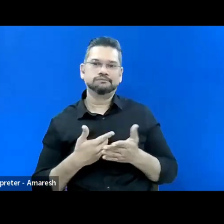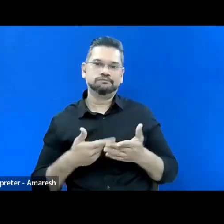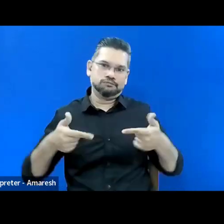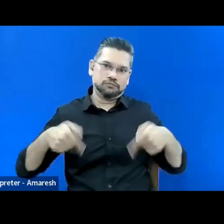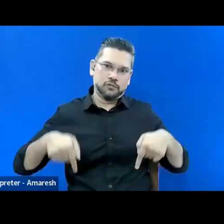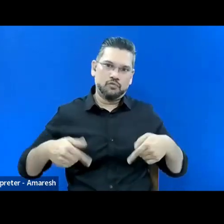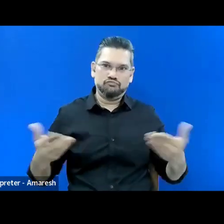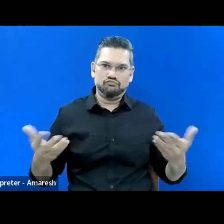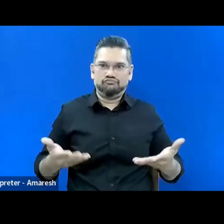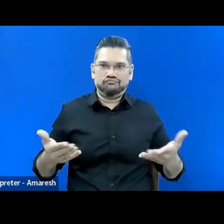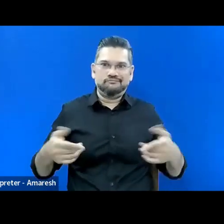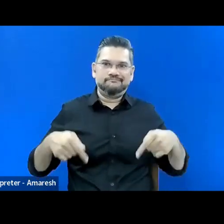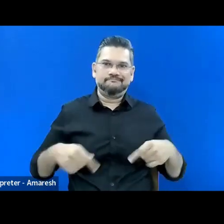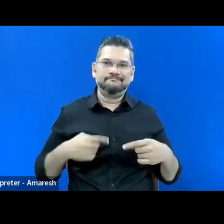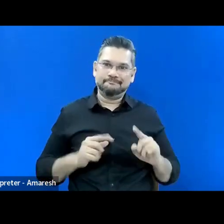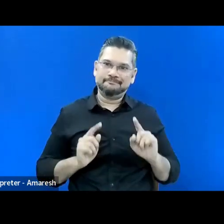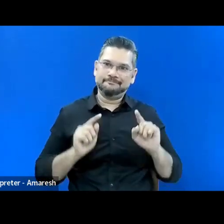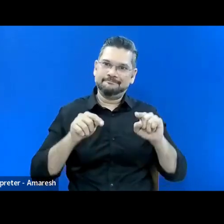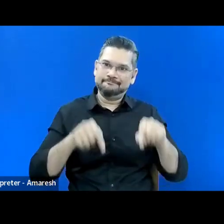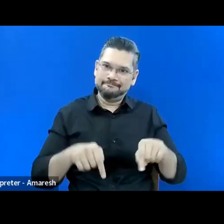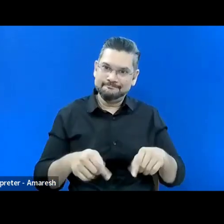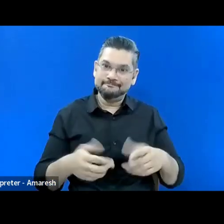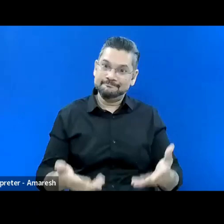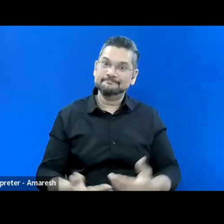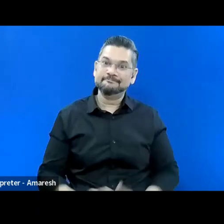this platform. And